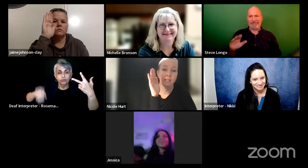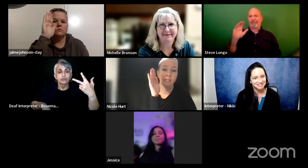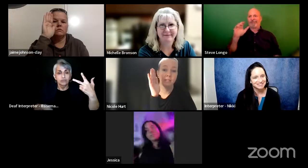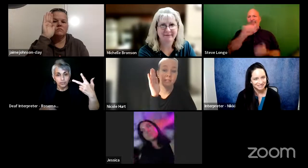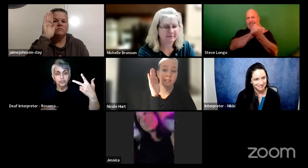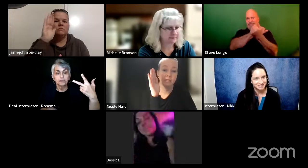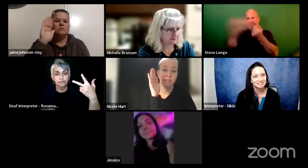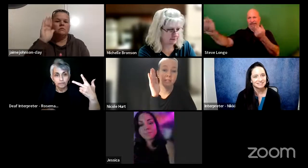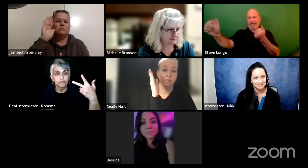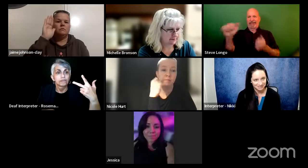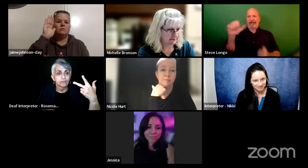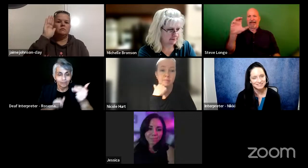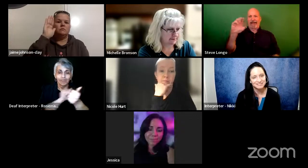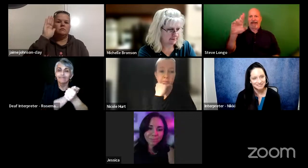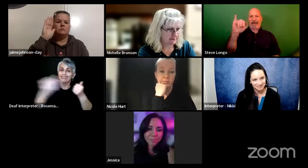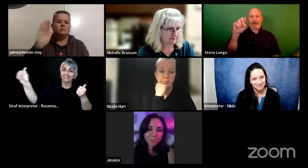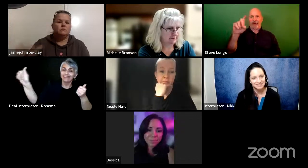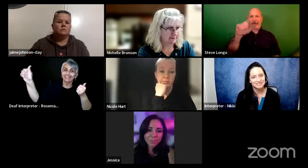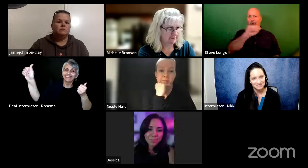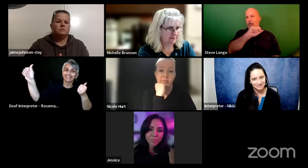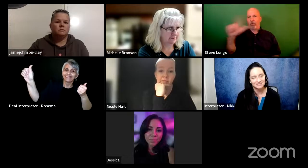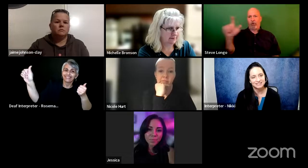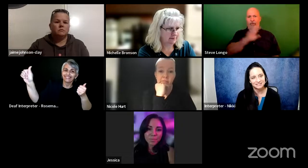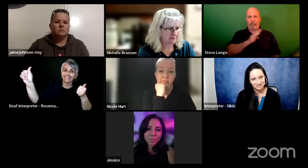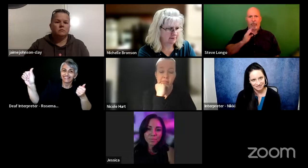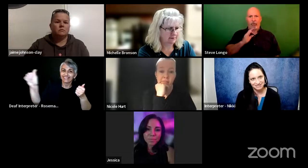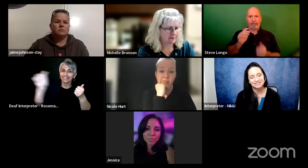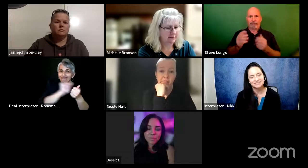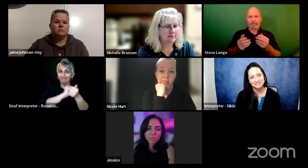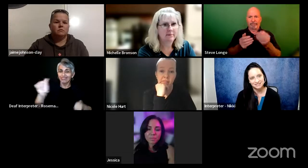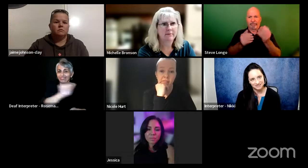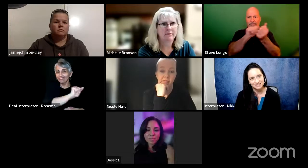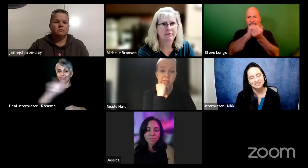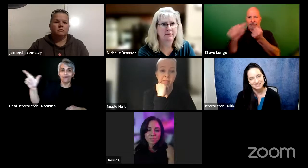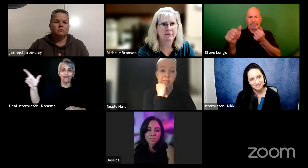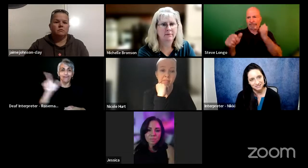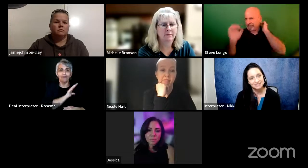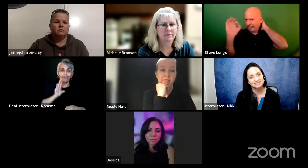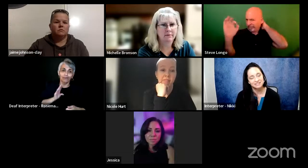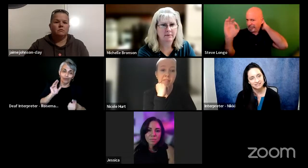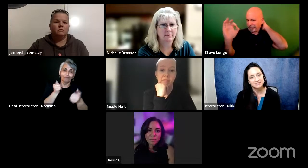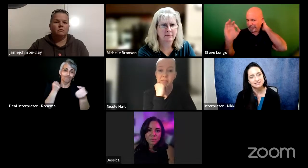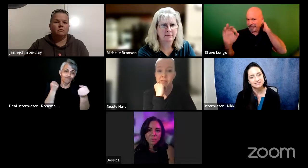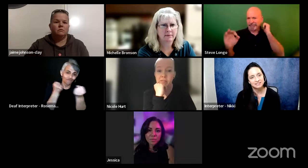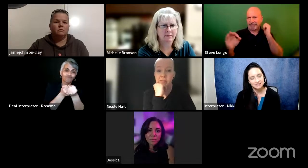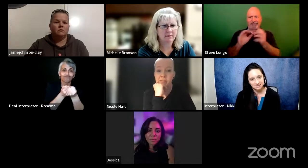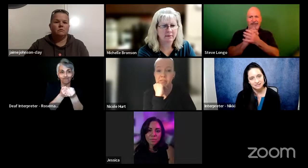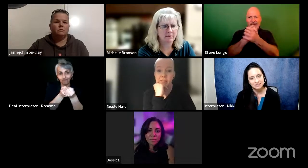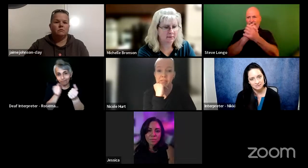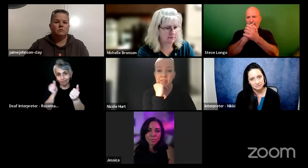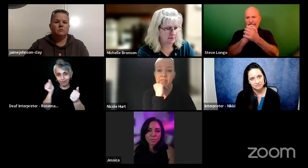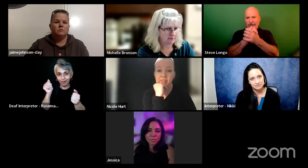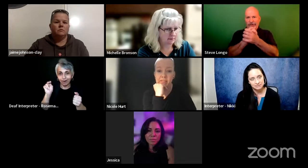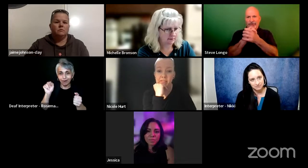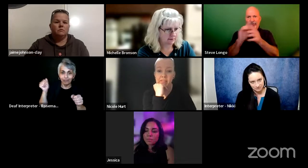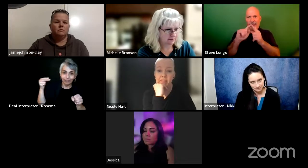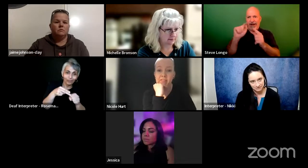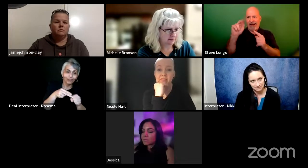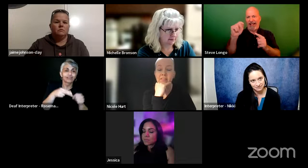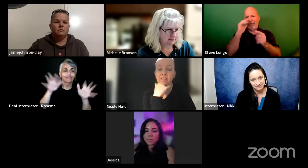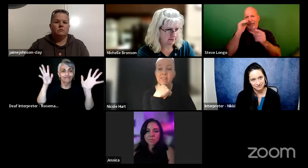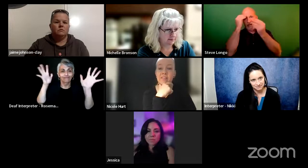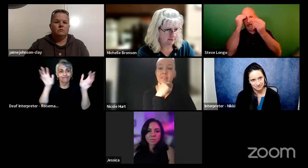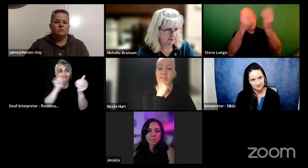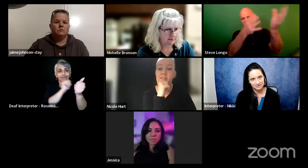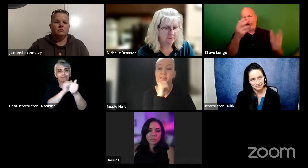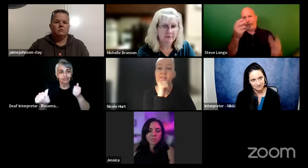I see the hands and it looks unanimous. This motion has carried. All board members have approved bringing